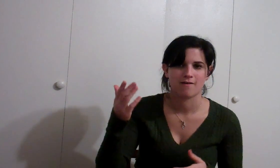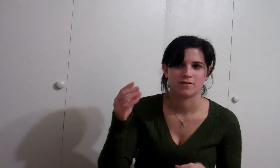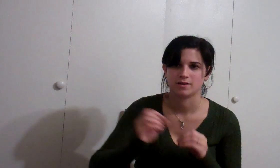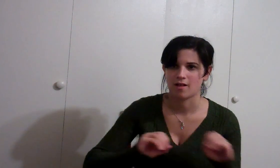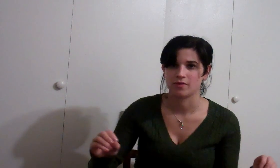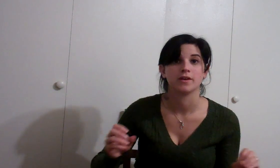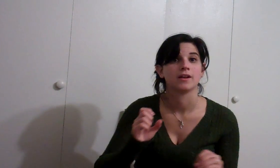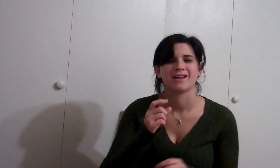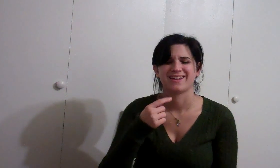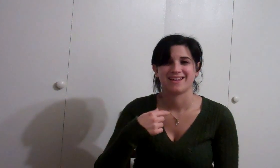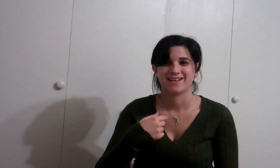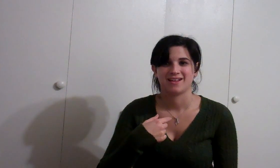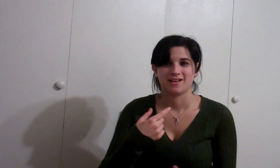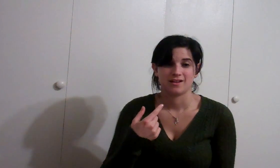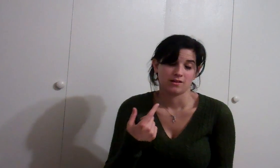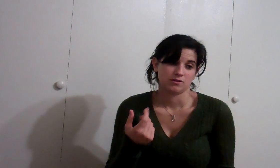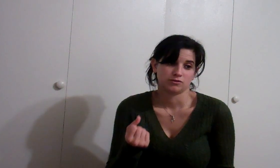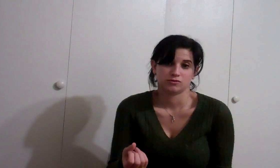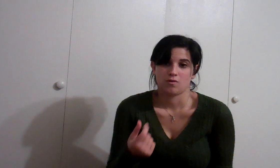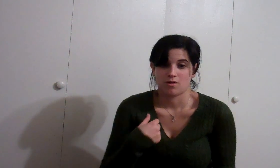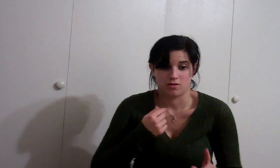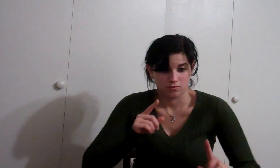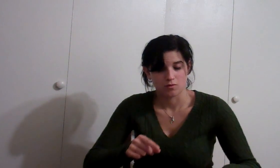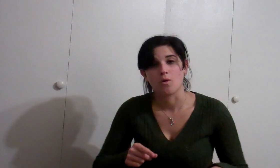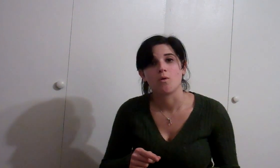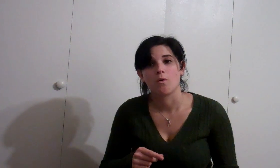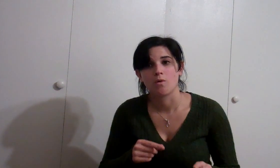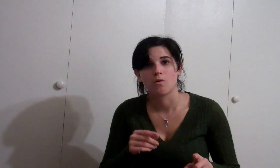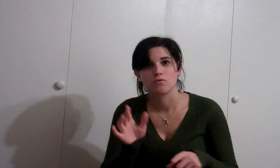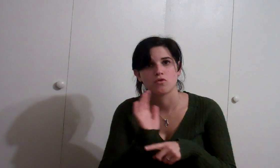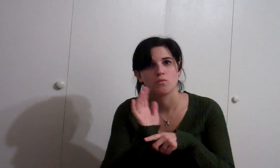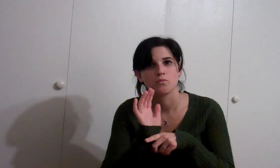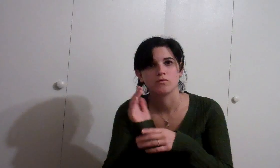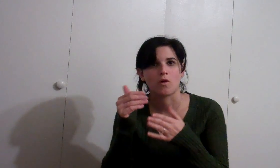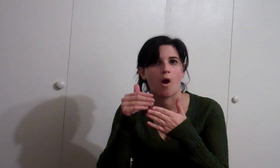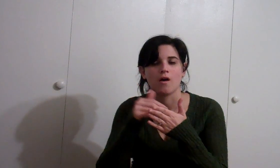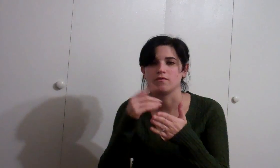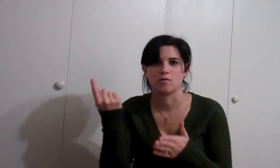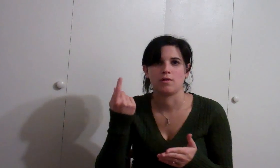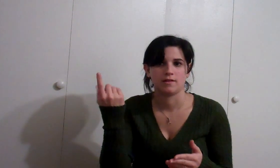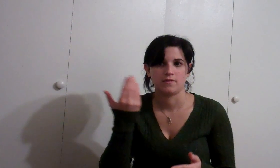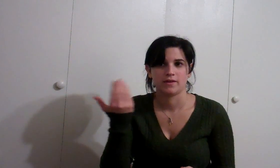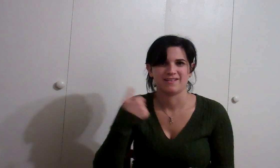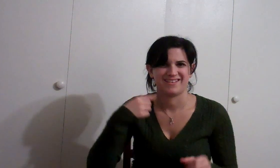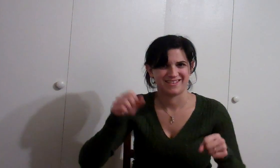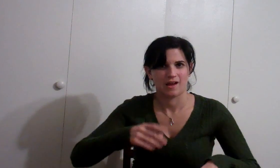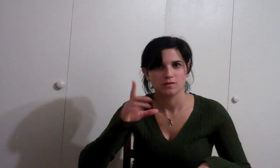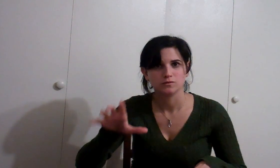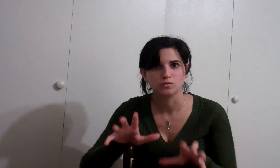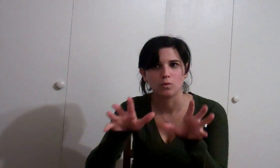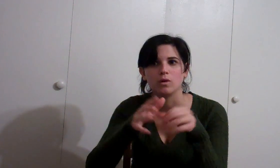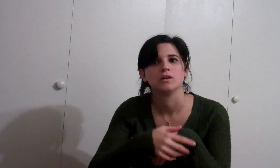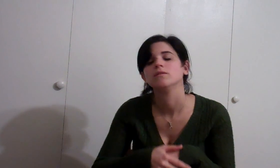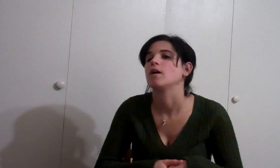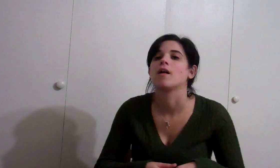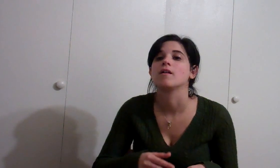was it. And so I sort of identified with that. And then, like, the mystery of the book that Brian Selznick wrote, the mystery is resolved through